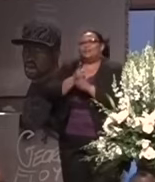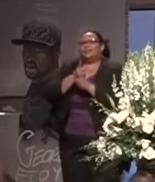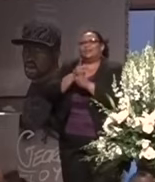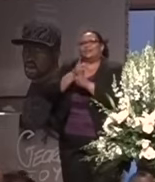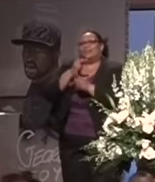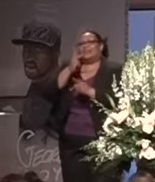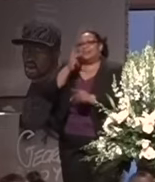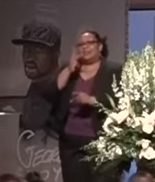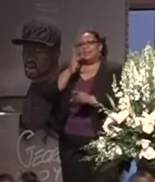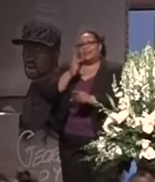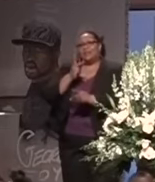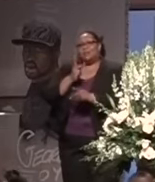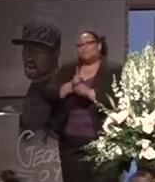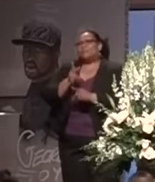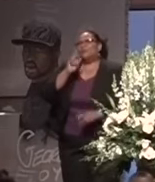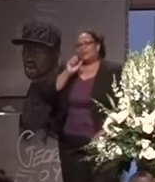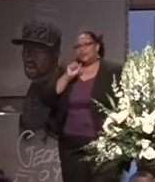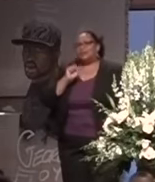Keeper,